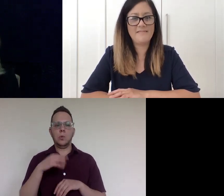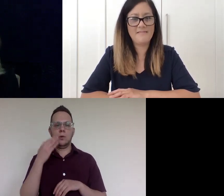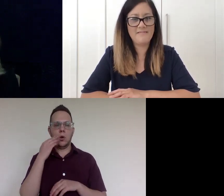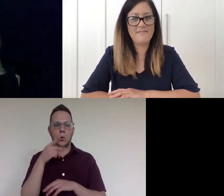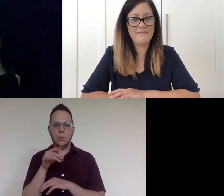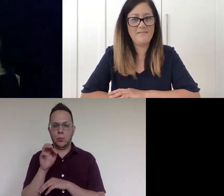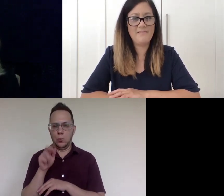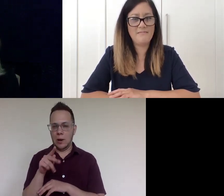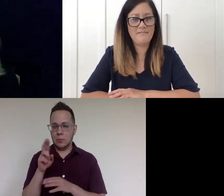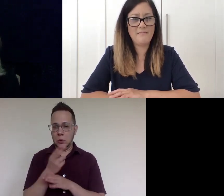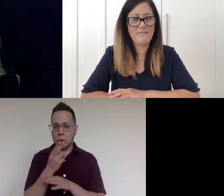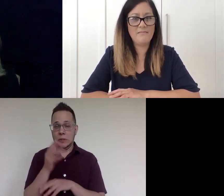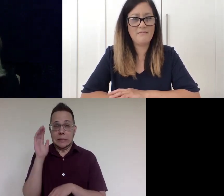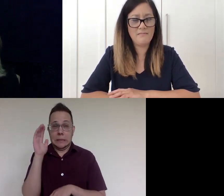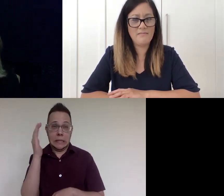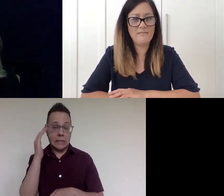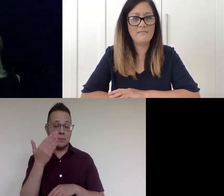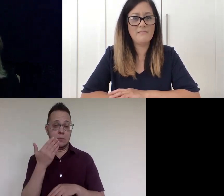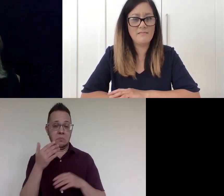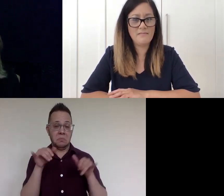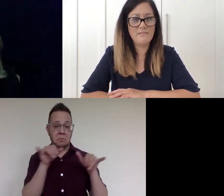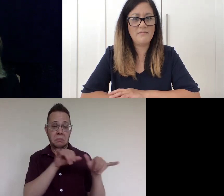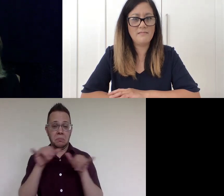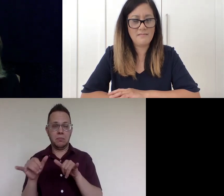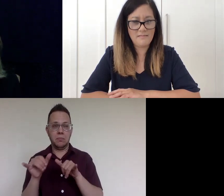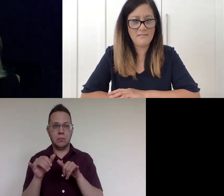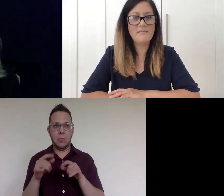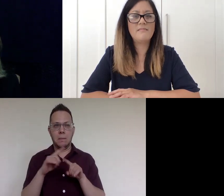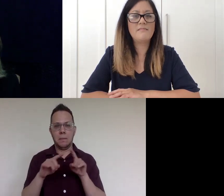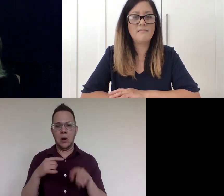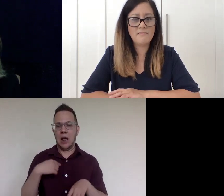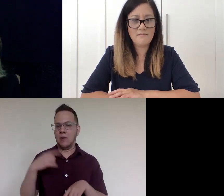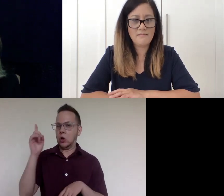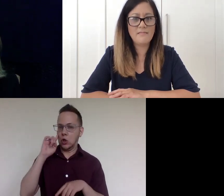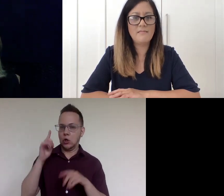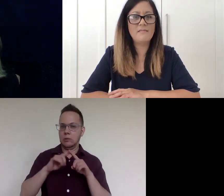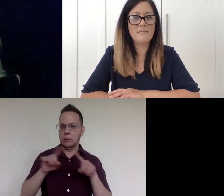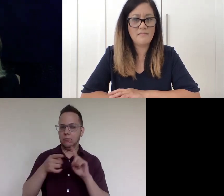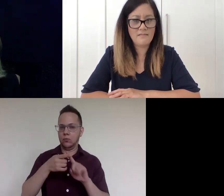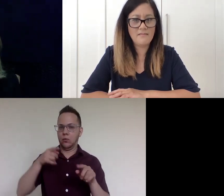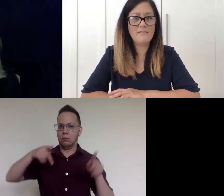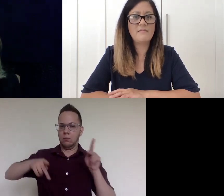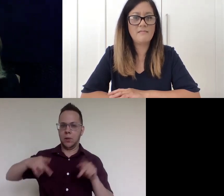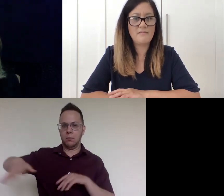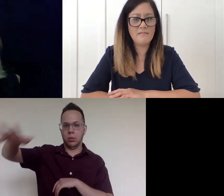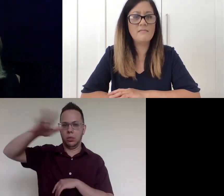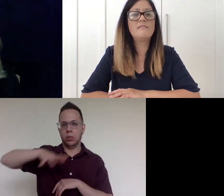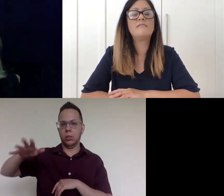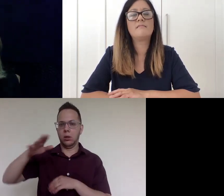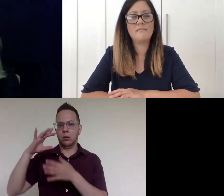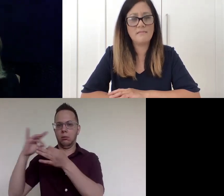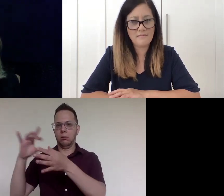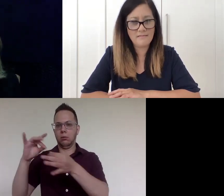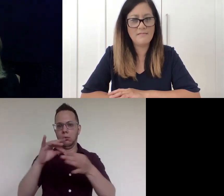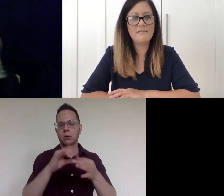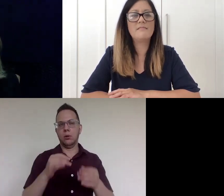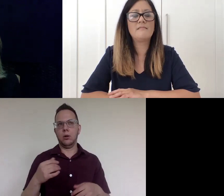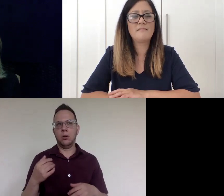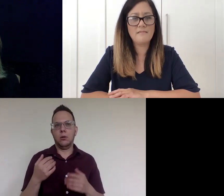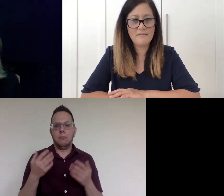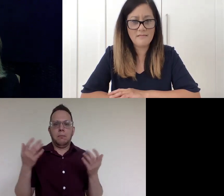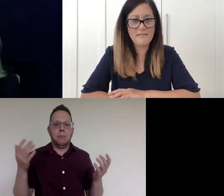So we do know that maybe prevention is used in both communities, but in general,